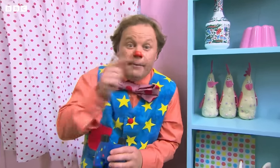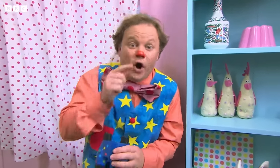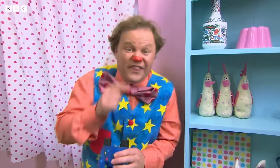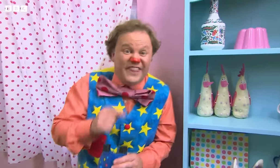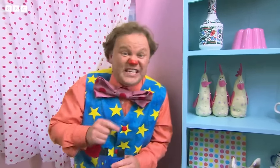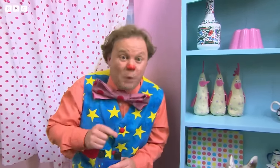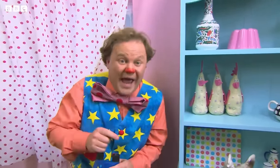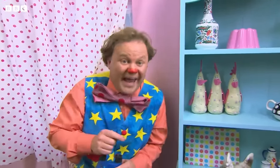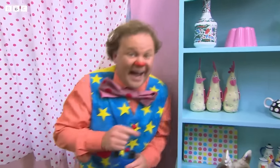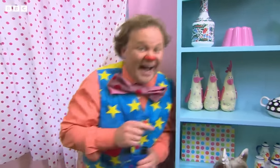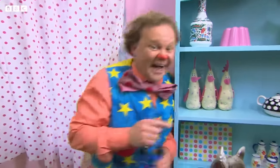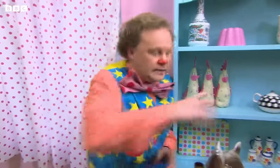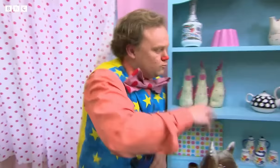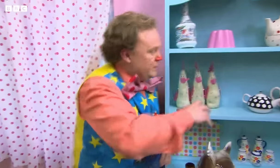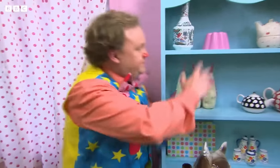Come on, this way!